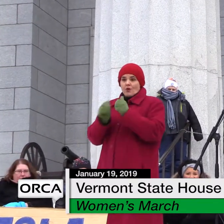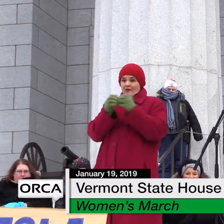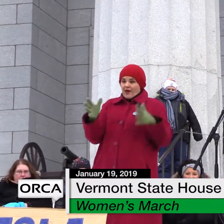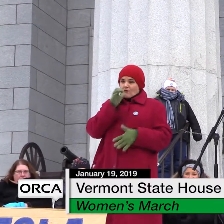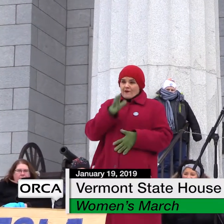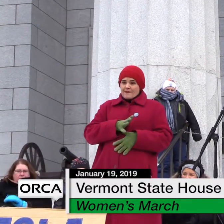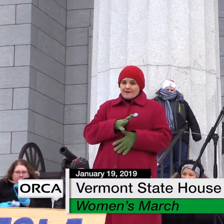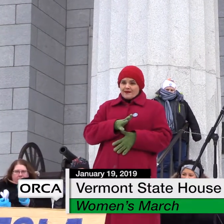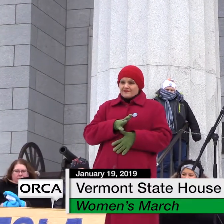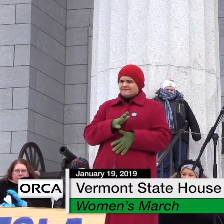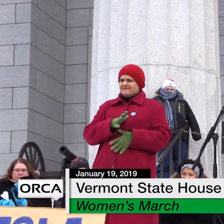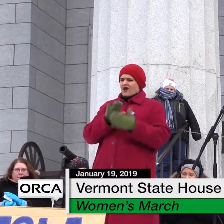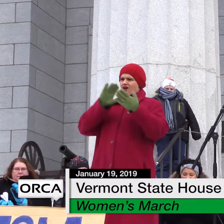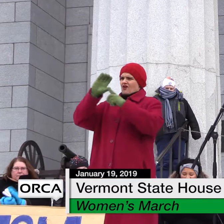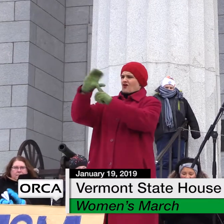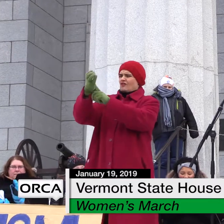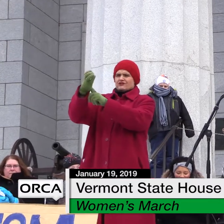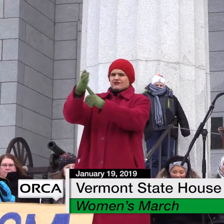society.